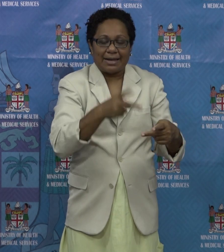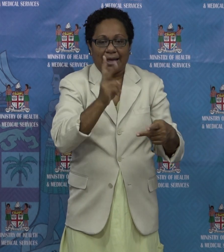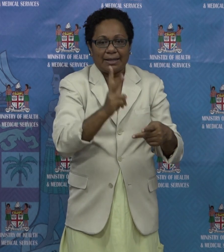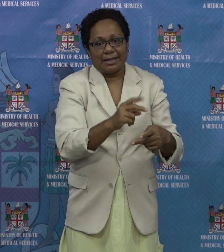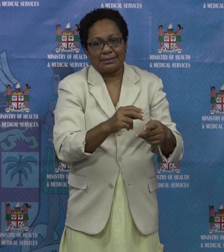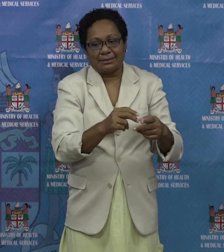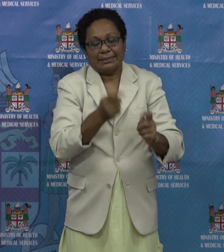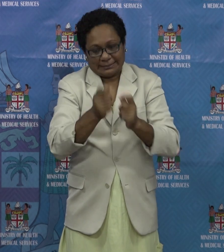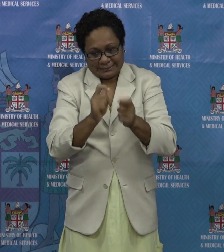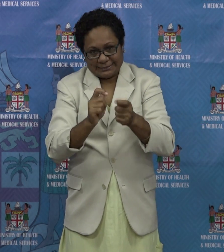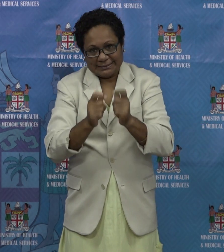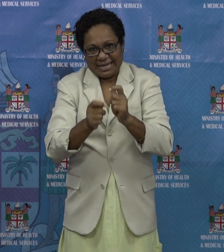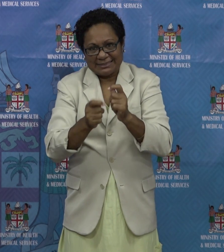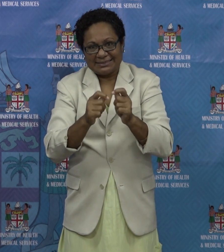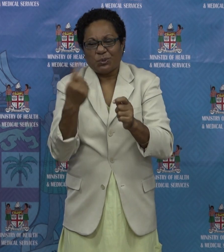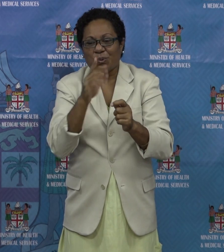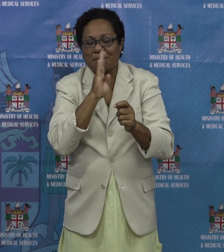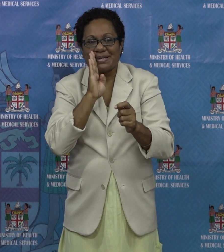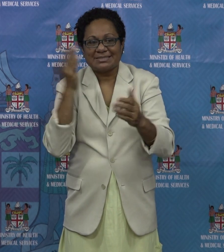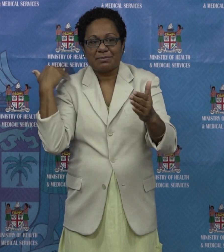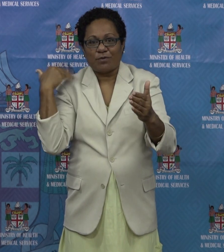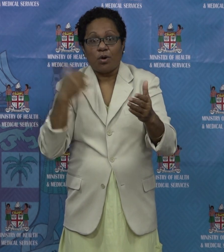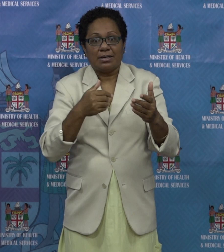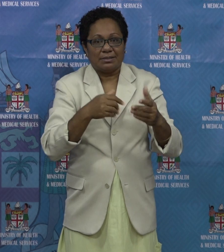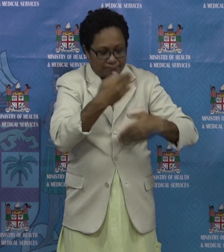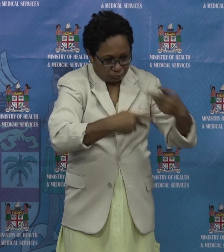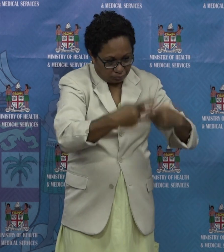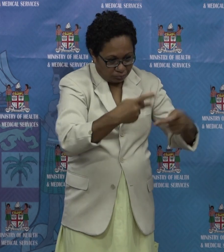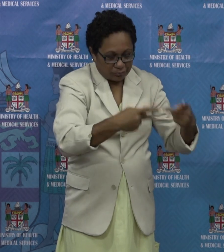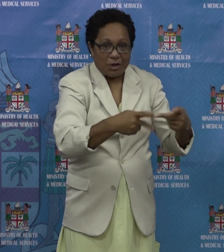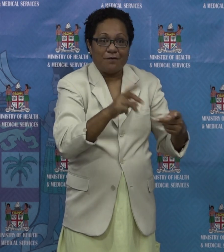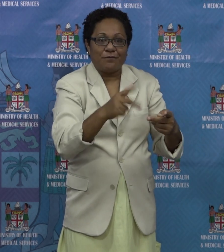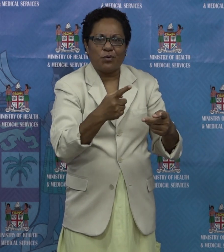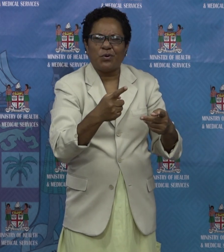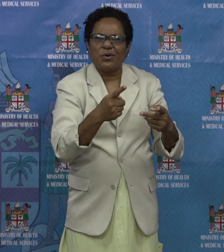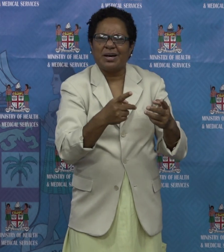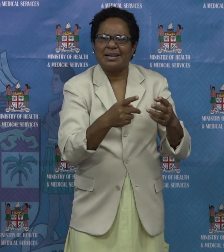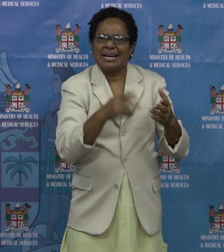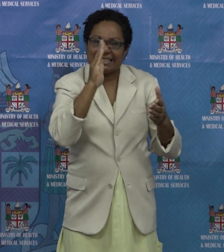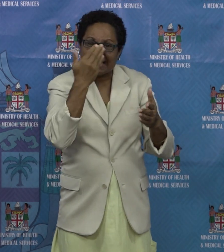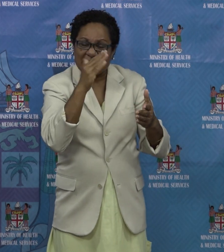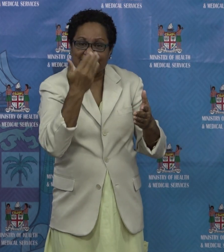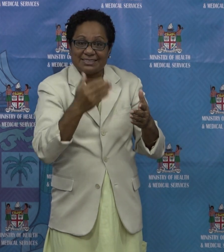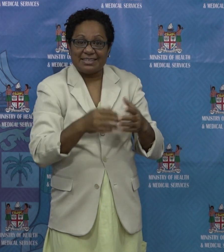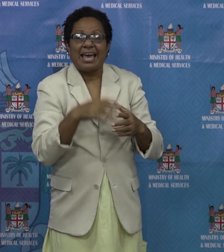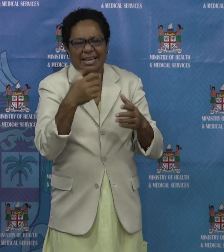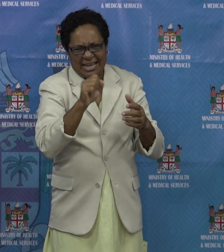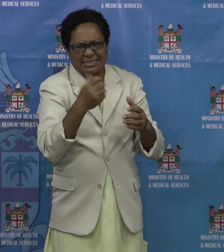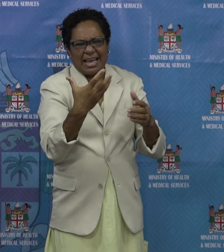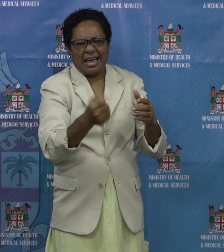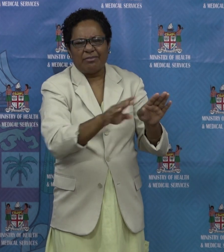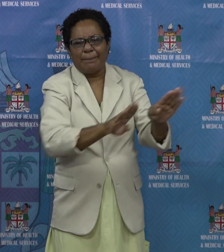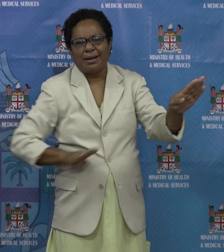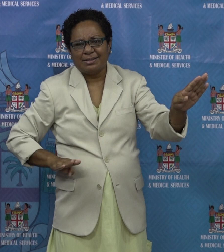backlog. The backlog that we have, there's a sizable backlog, but it can be, we will catch up with it,